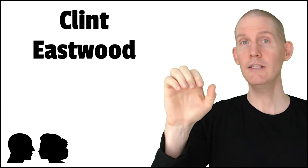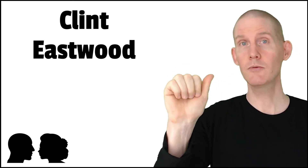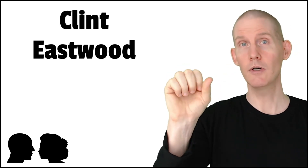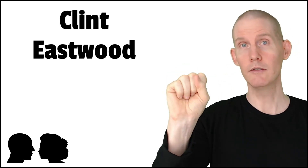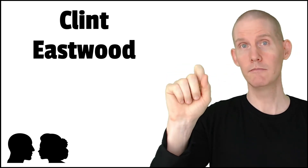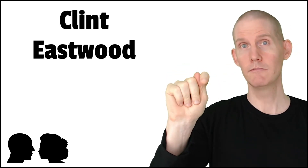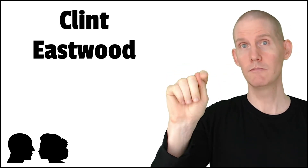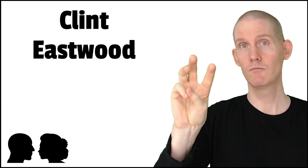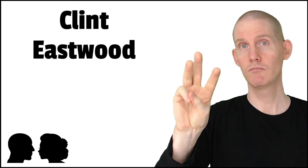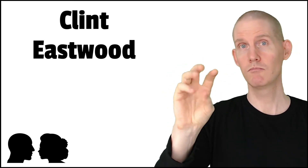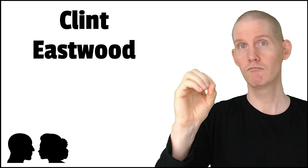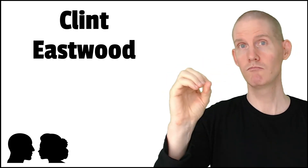Eastwood.